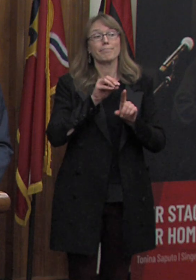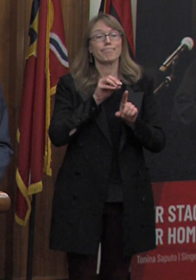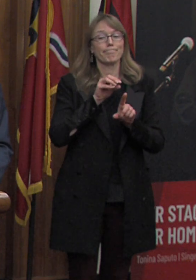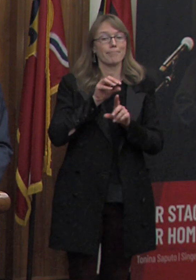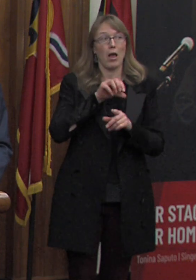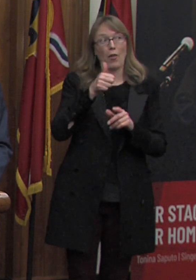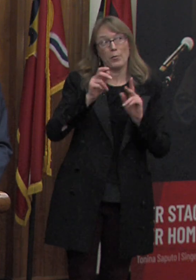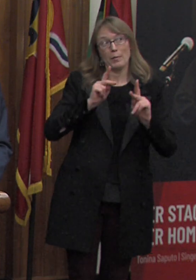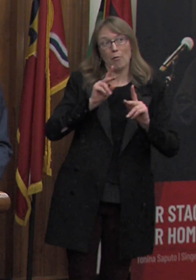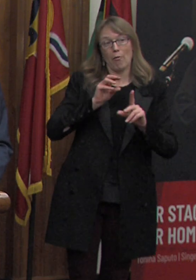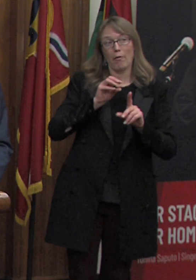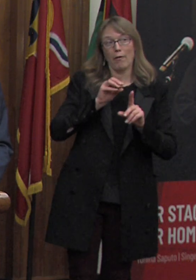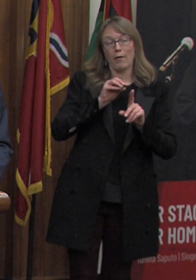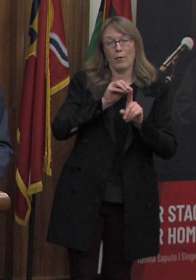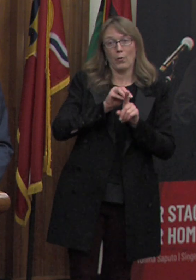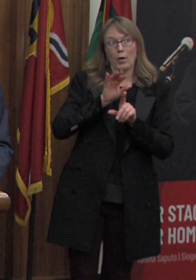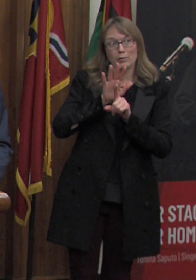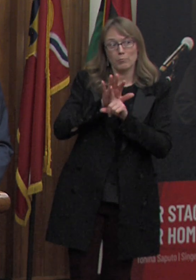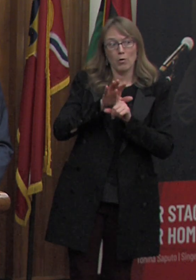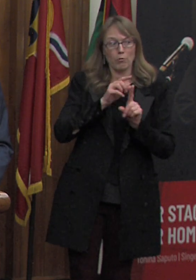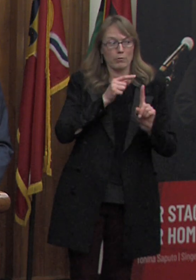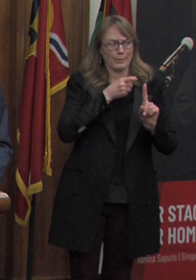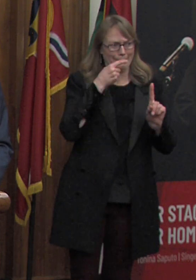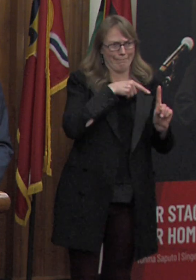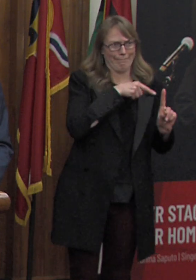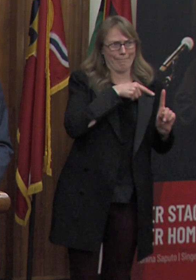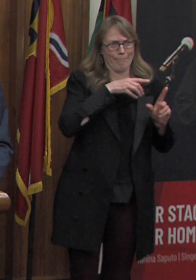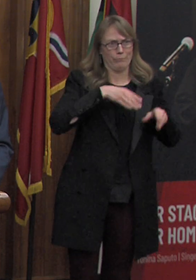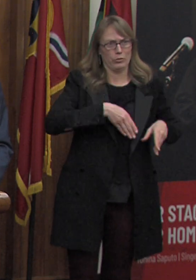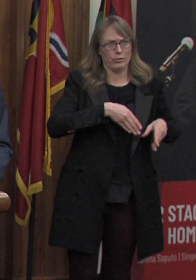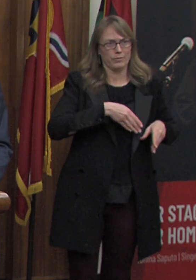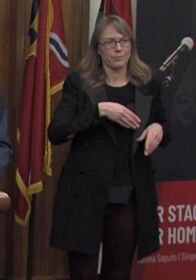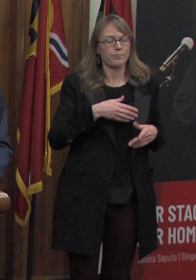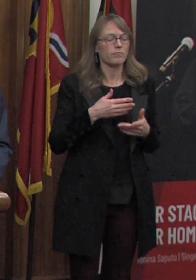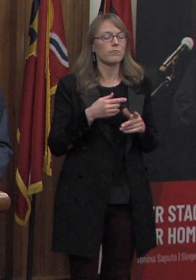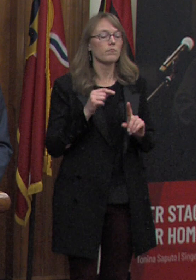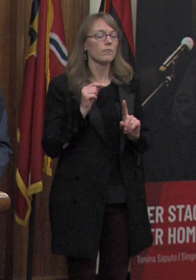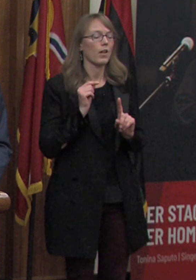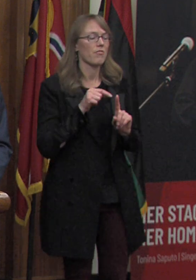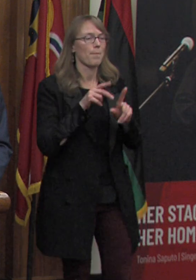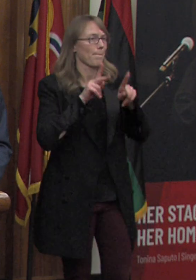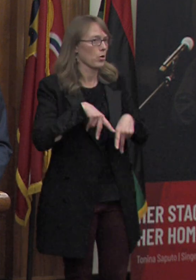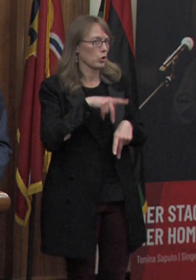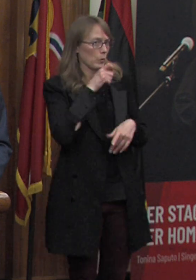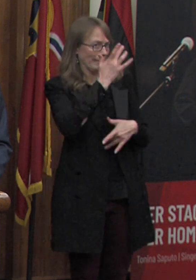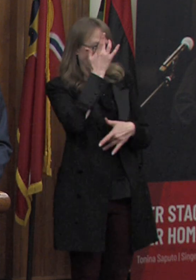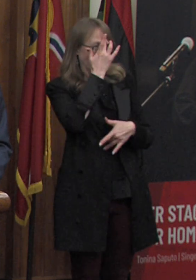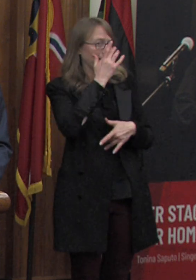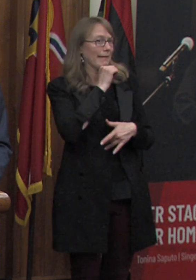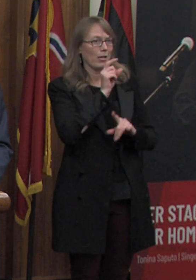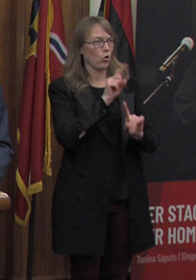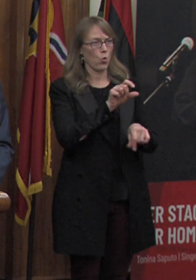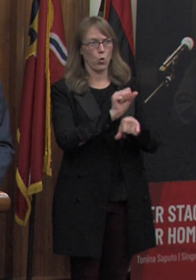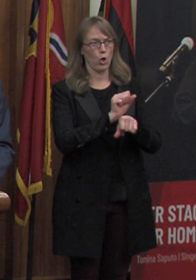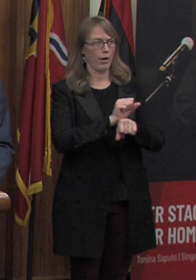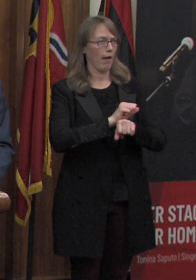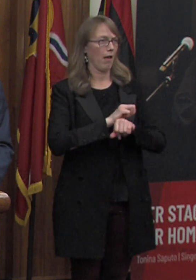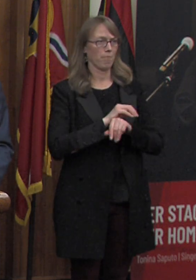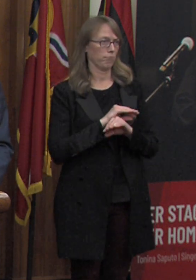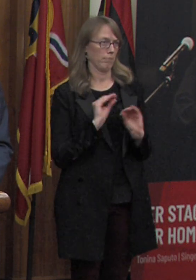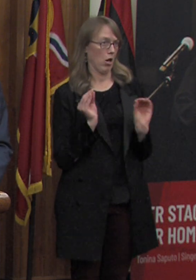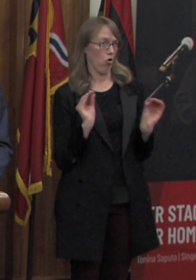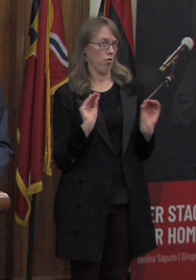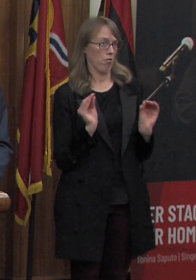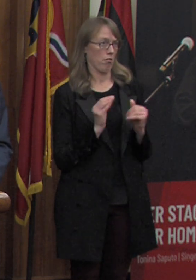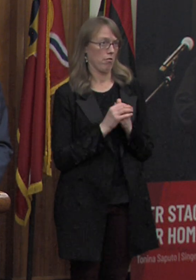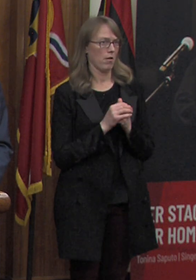female, the age, and what part of the city they live in? This individual did not go to work. Dr. Eccles, I'm